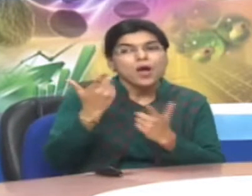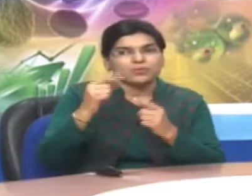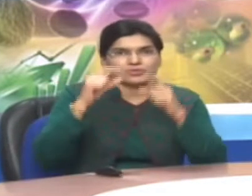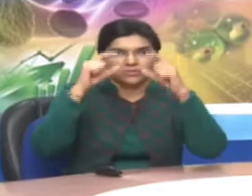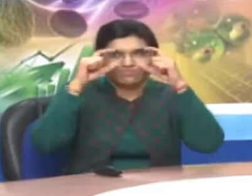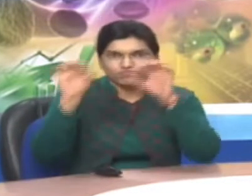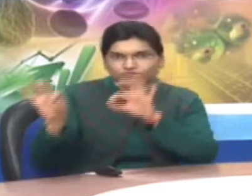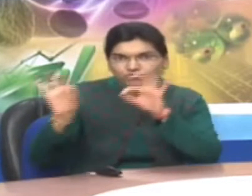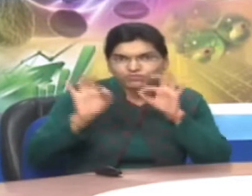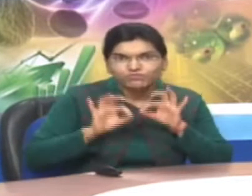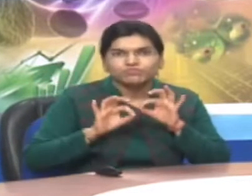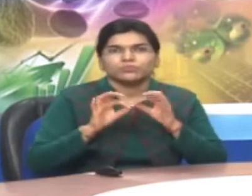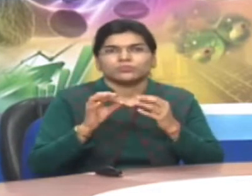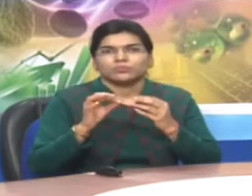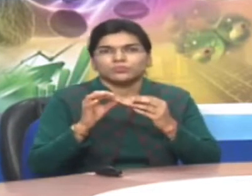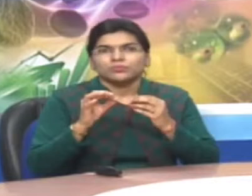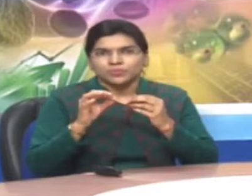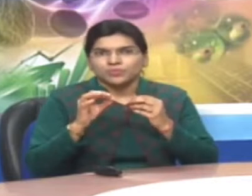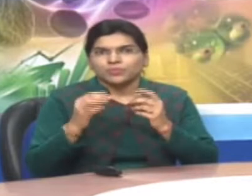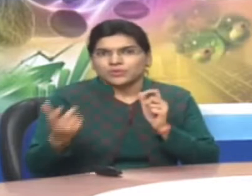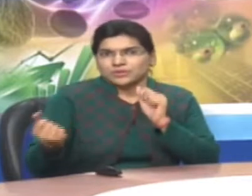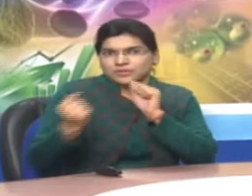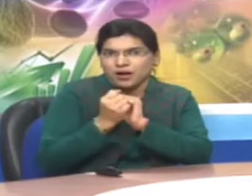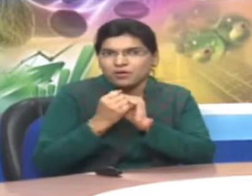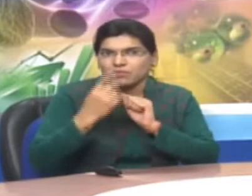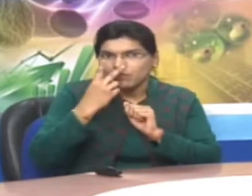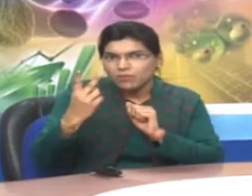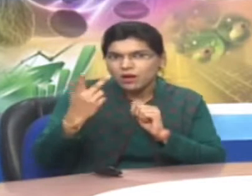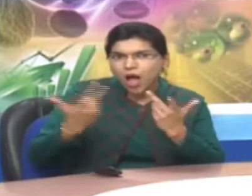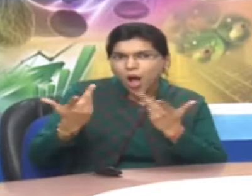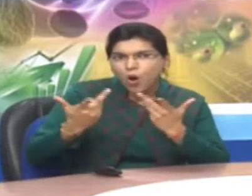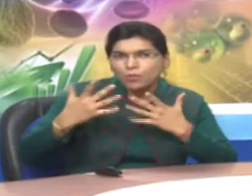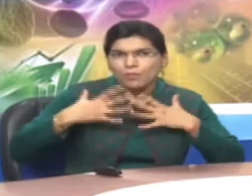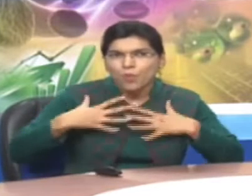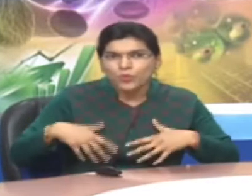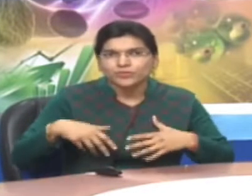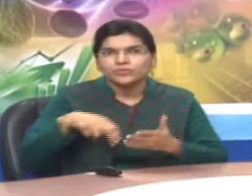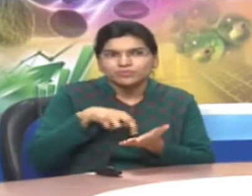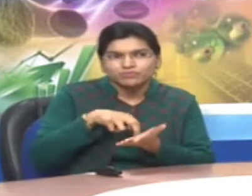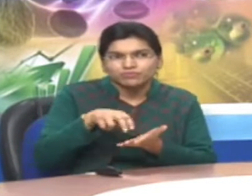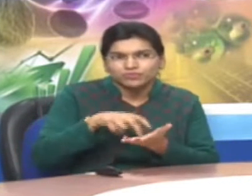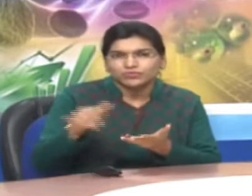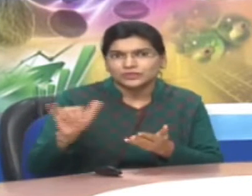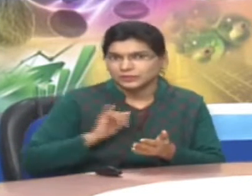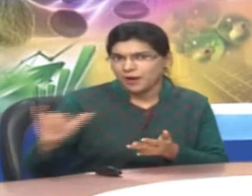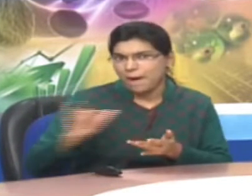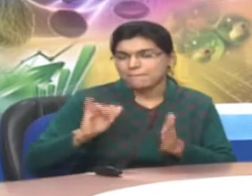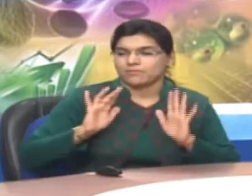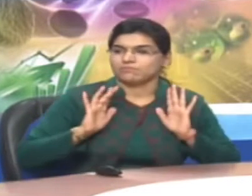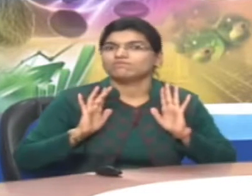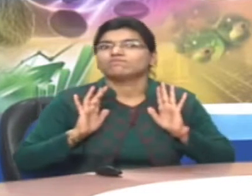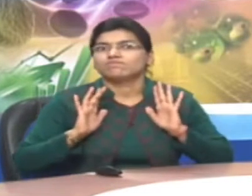I only have to wear specs and I look enough to get away with it."